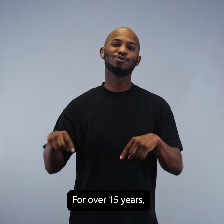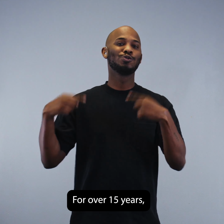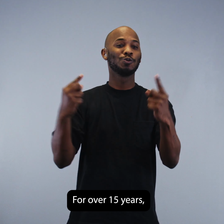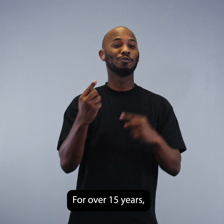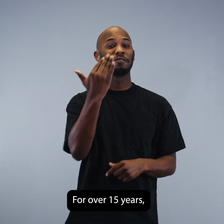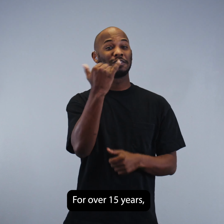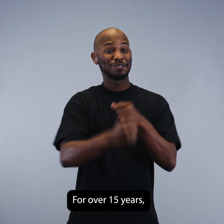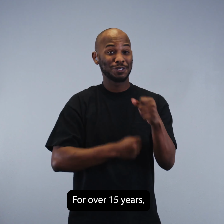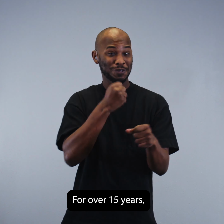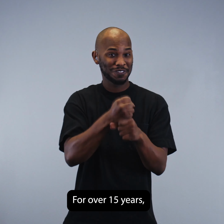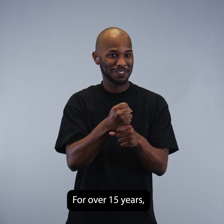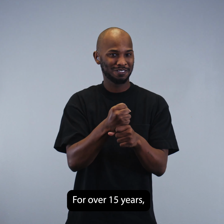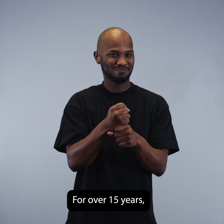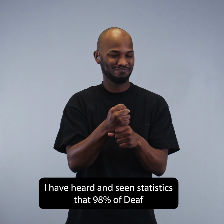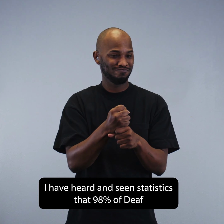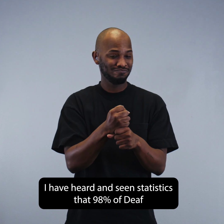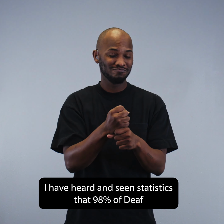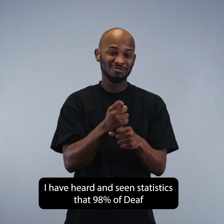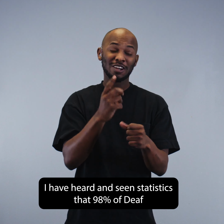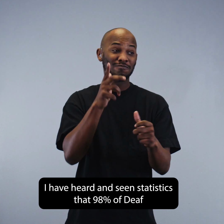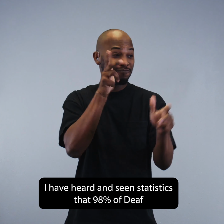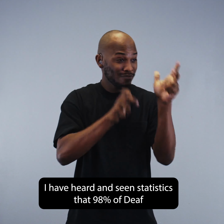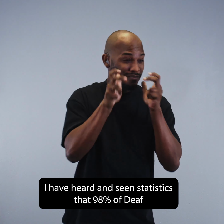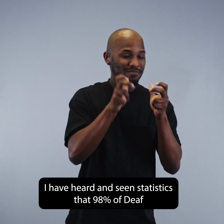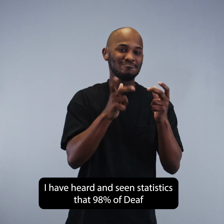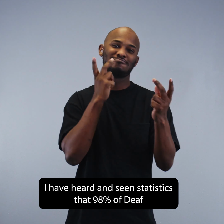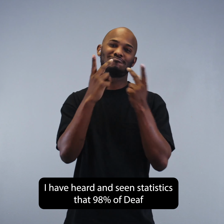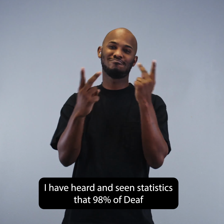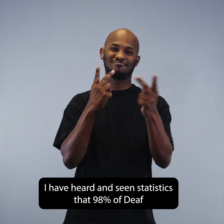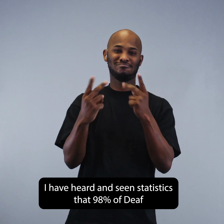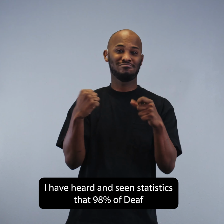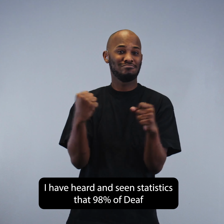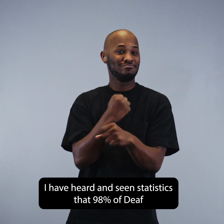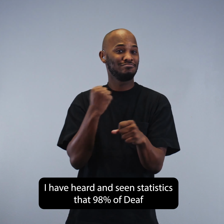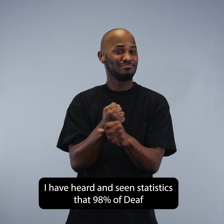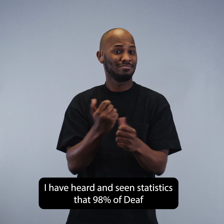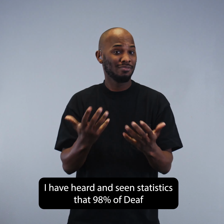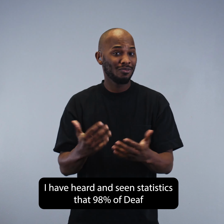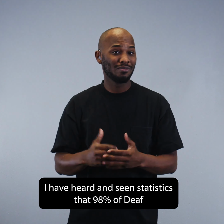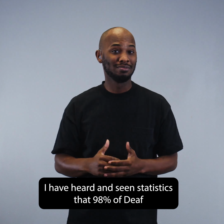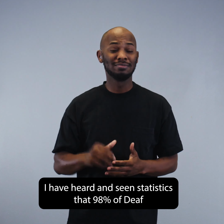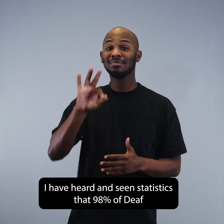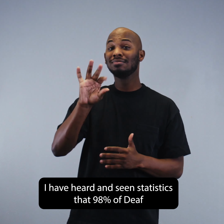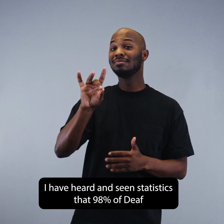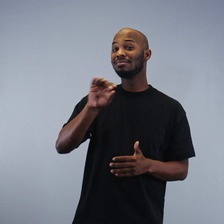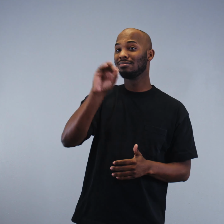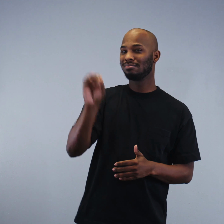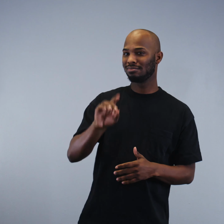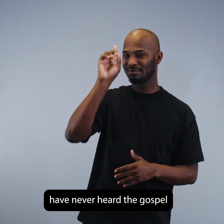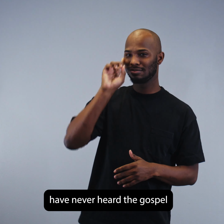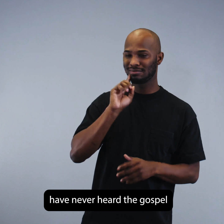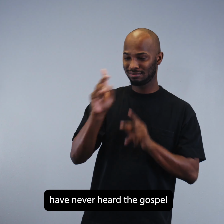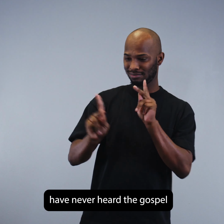For over 15 years, I have heard and seen statistics that 98% of deaf have never